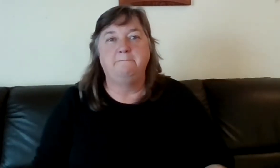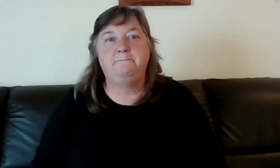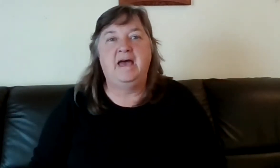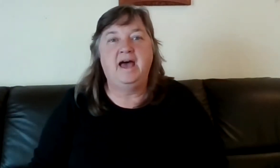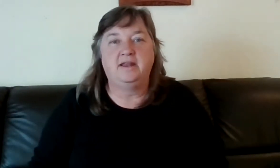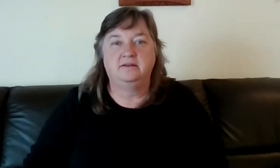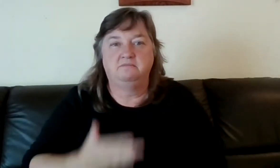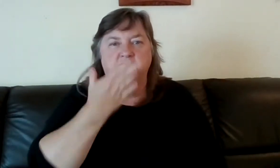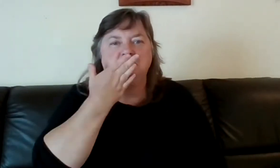Bad.